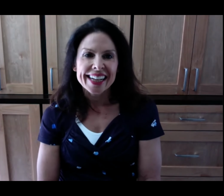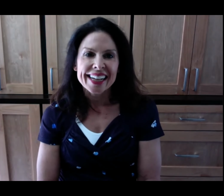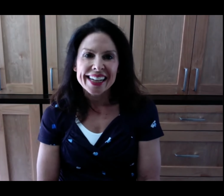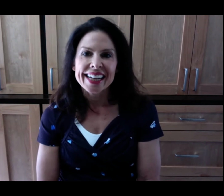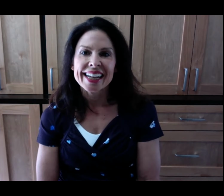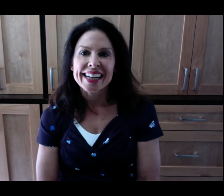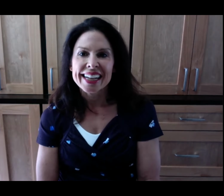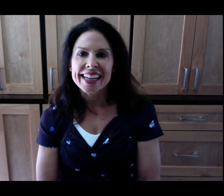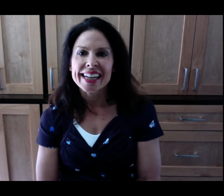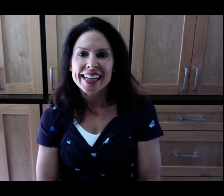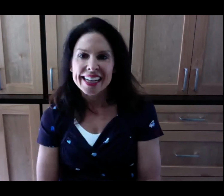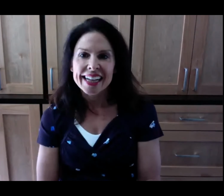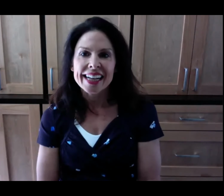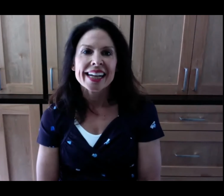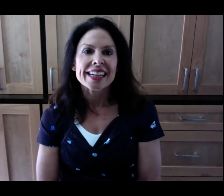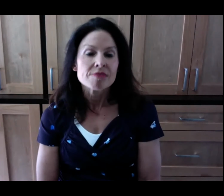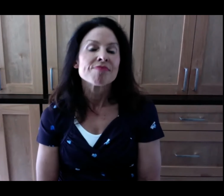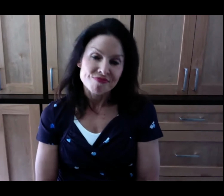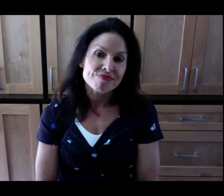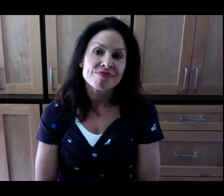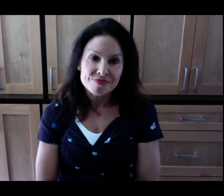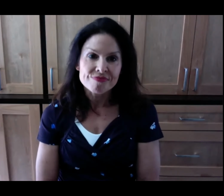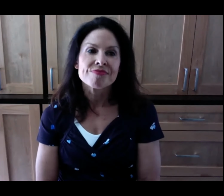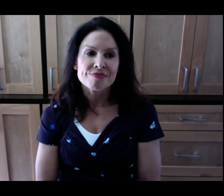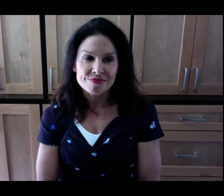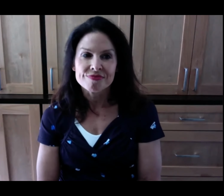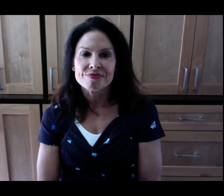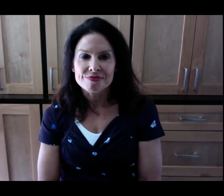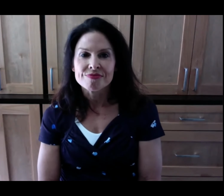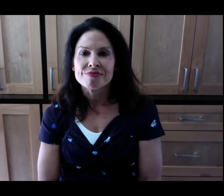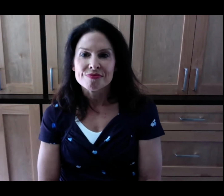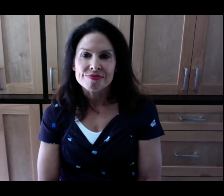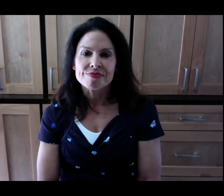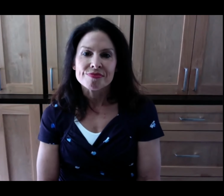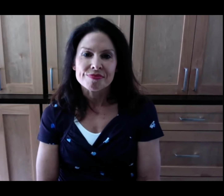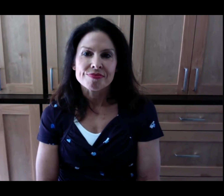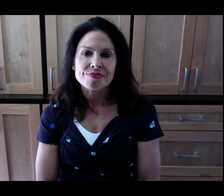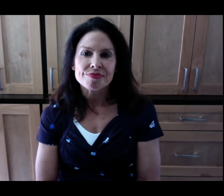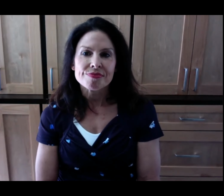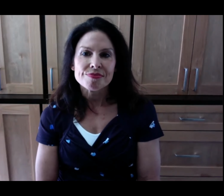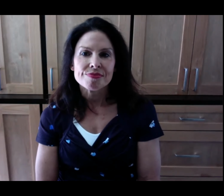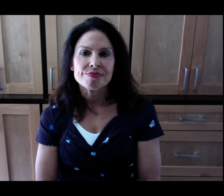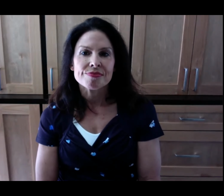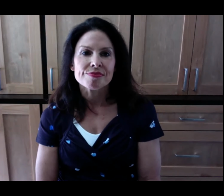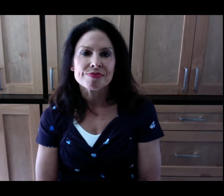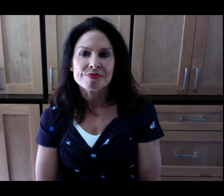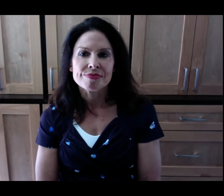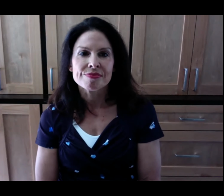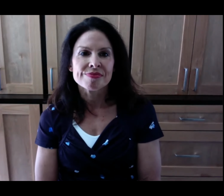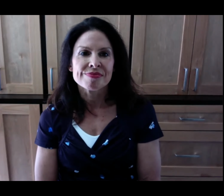to do it wrong or they don't want to make a mistake, and I think especially in this format, they can practice a couple of